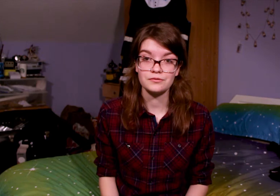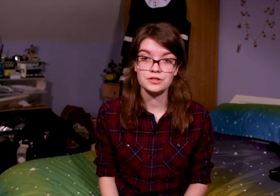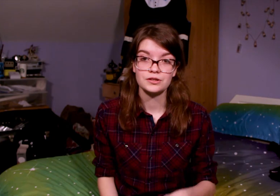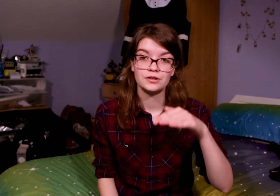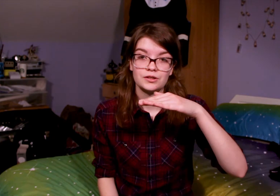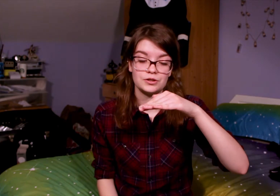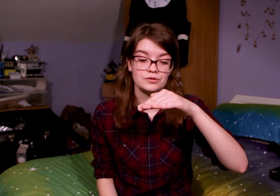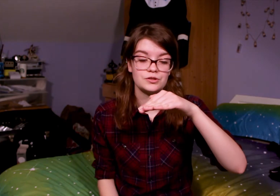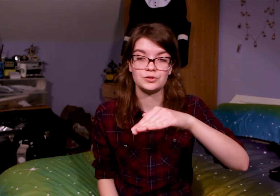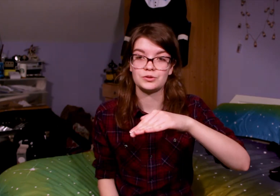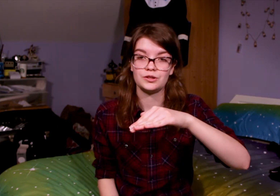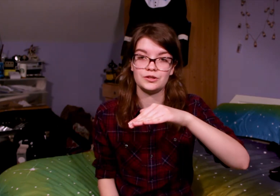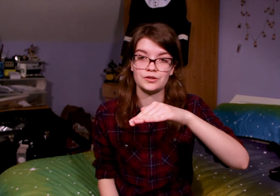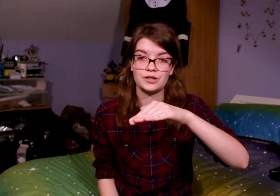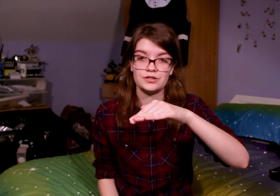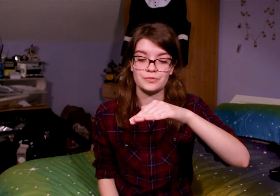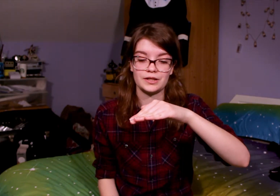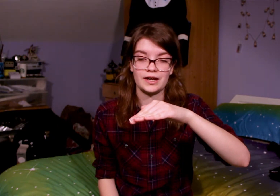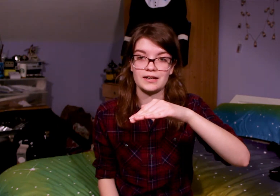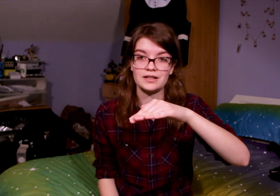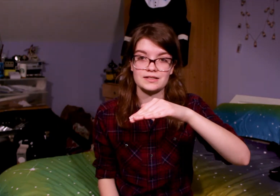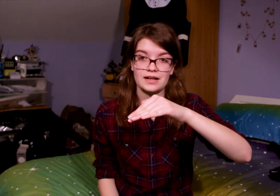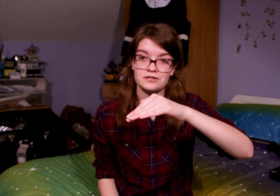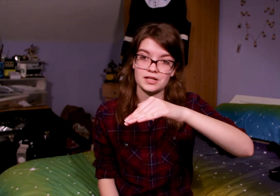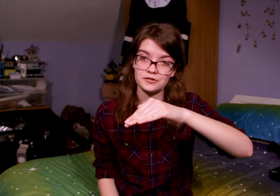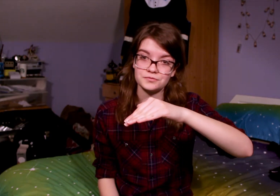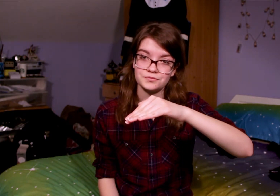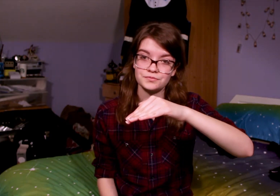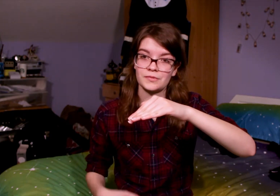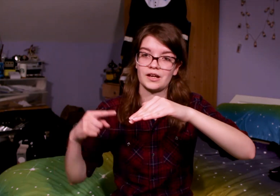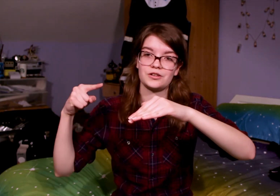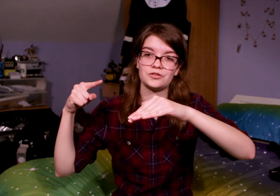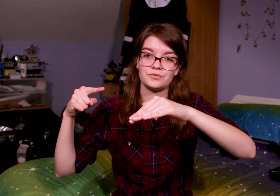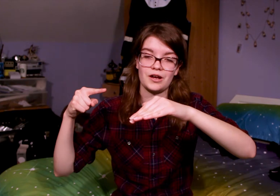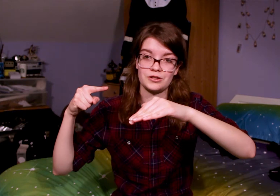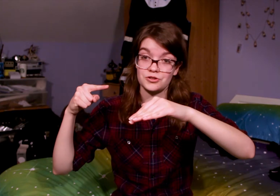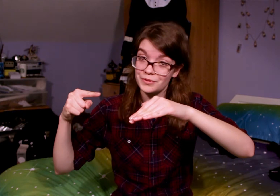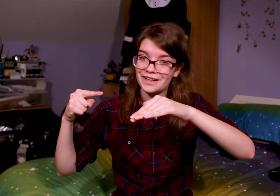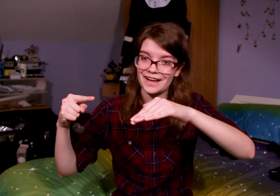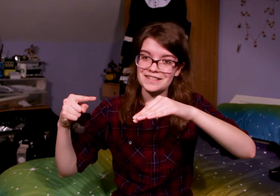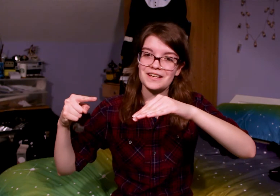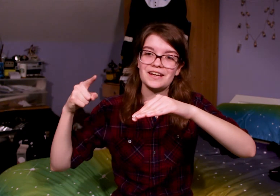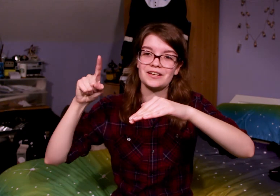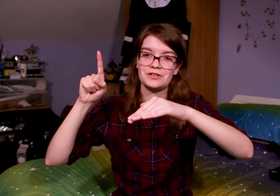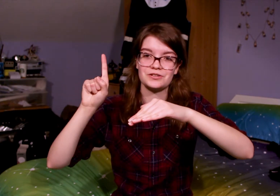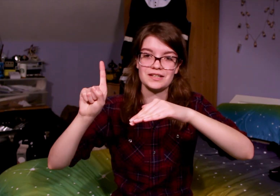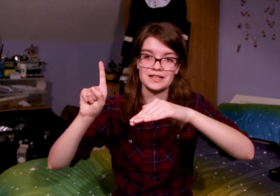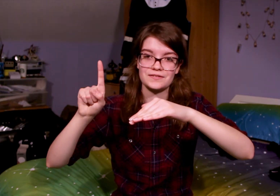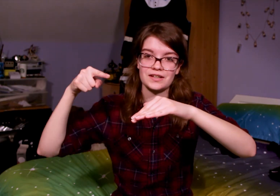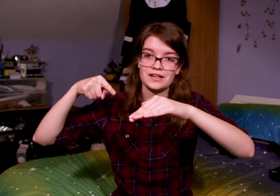underground, use your non-dominant hand as a little tunnel, and your dominant hand, use your index finger